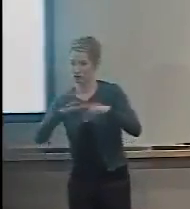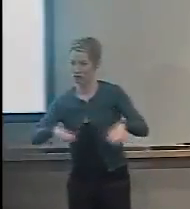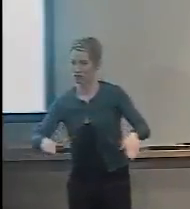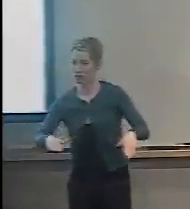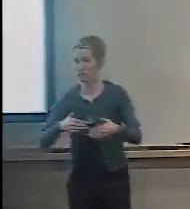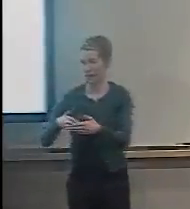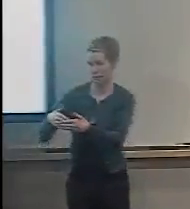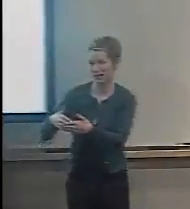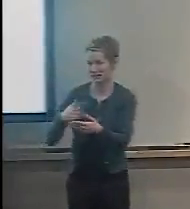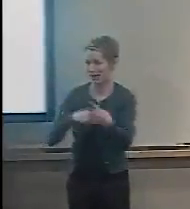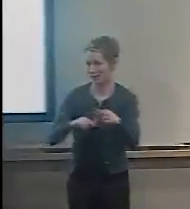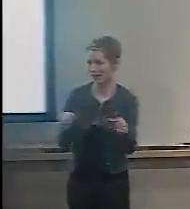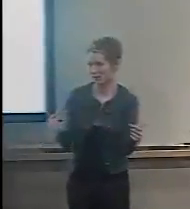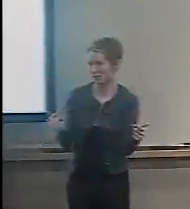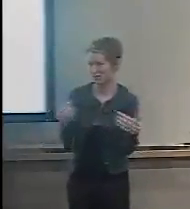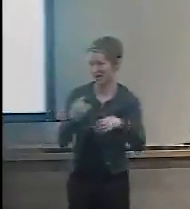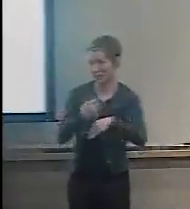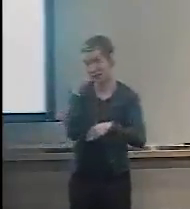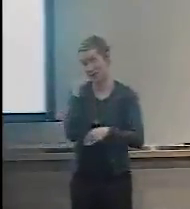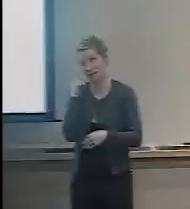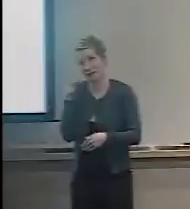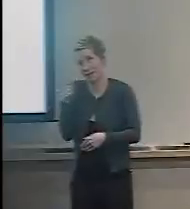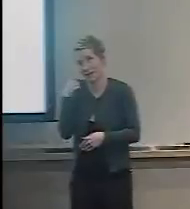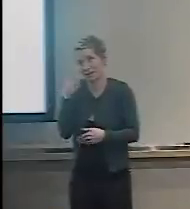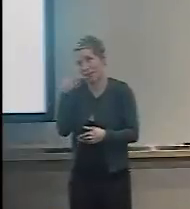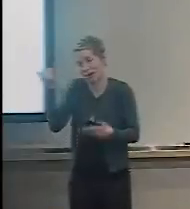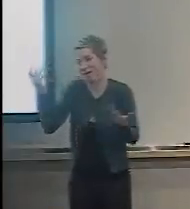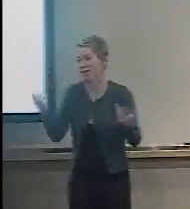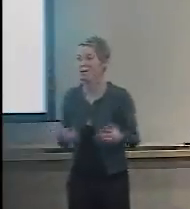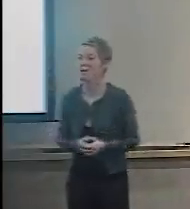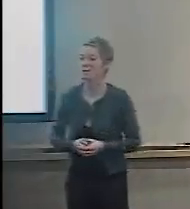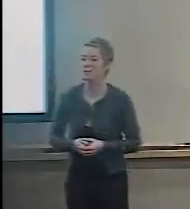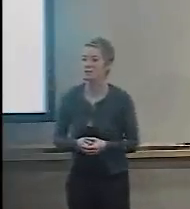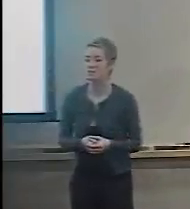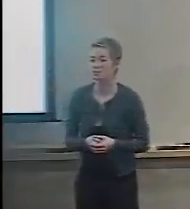babies, sign language these days because they think it's better.